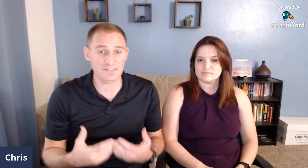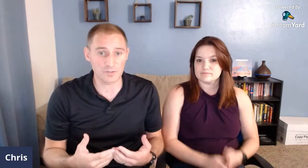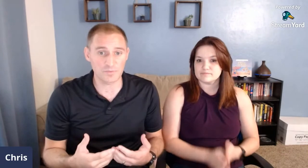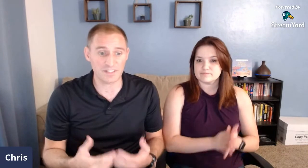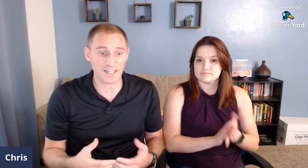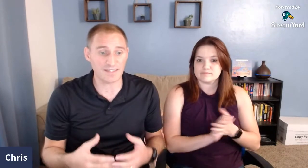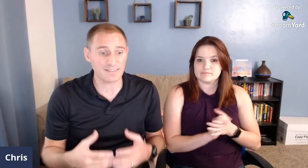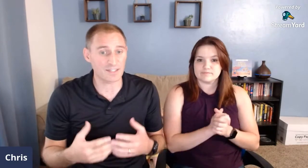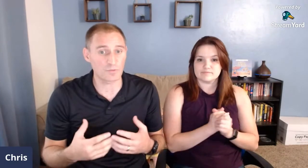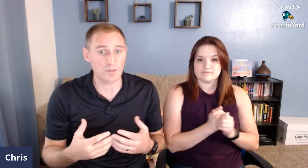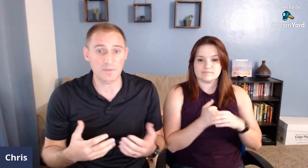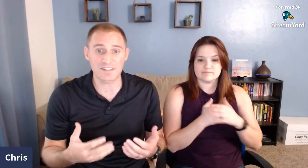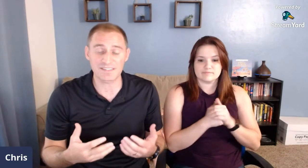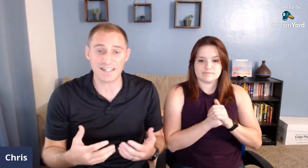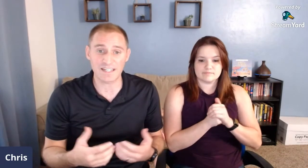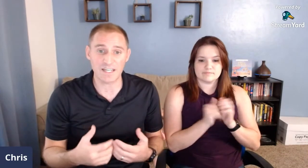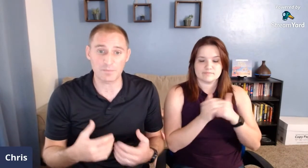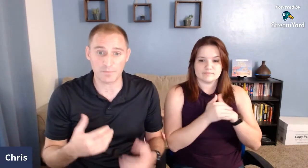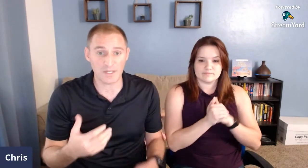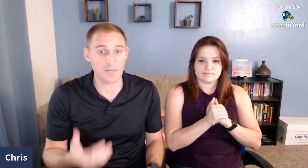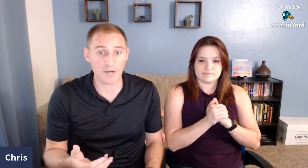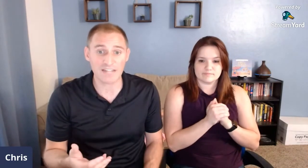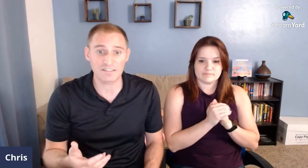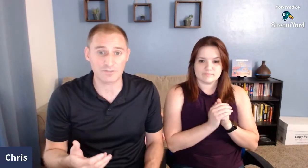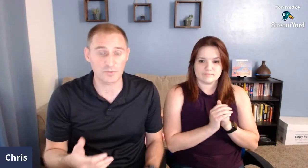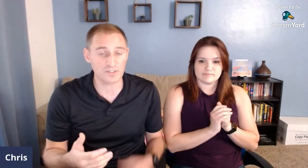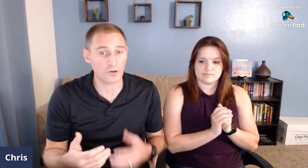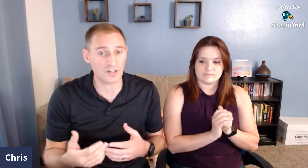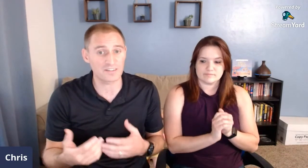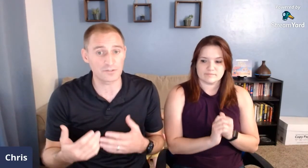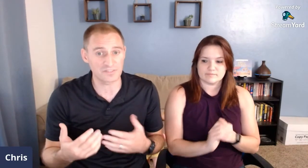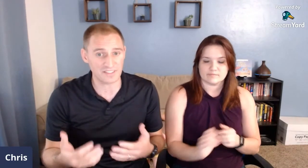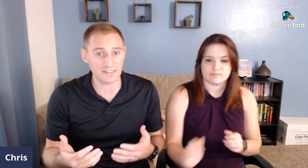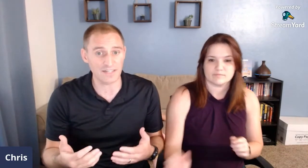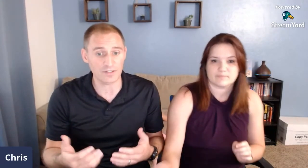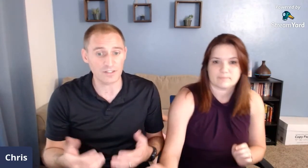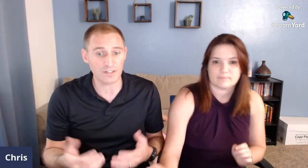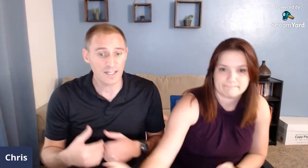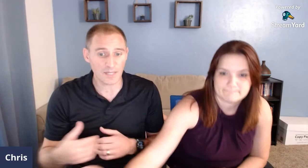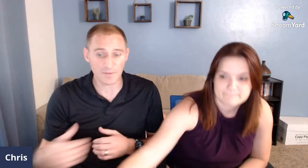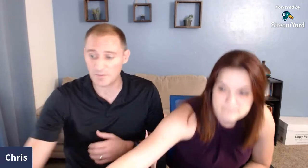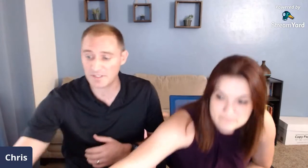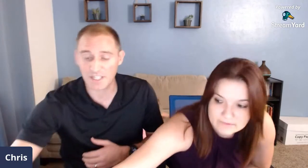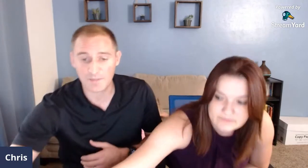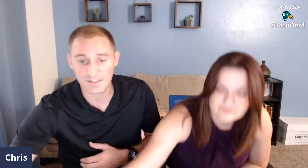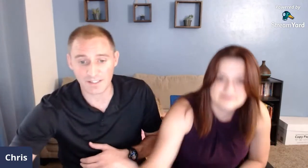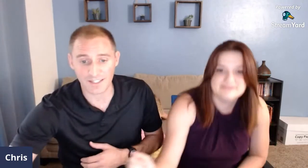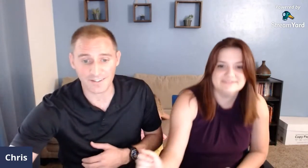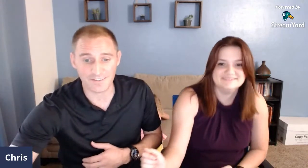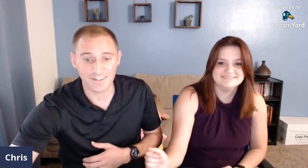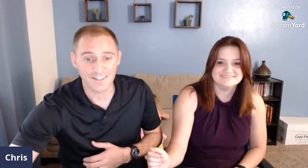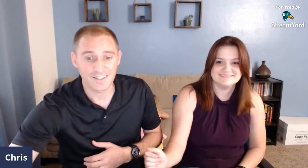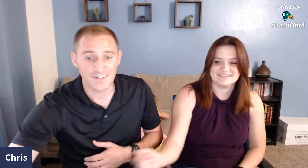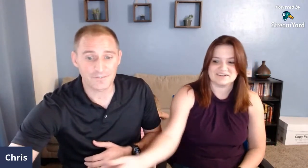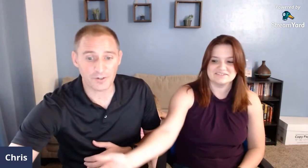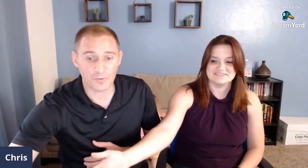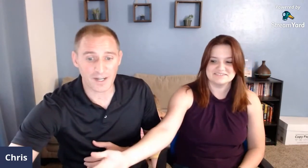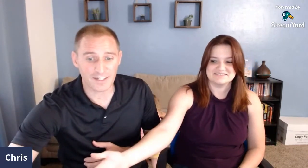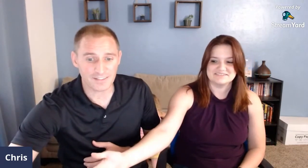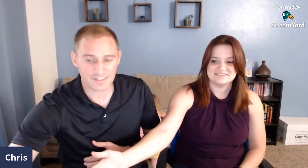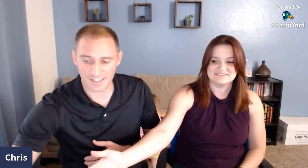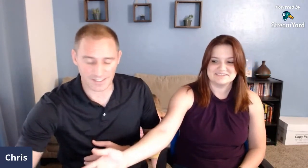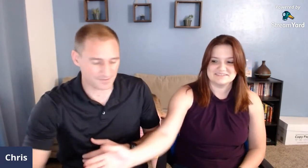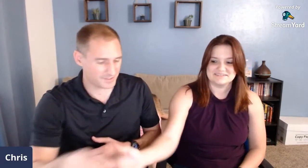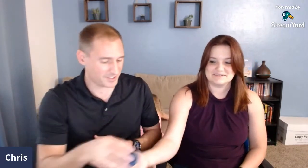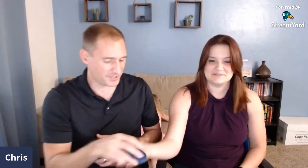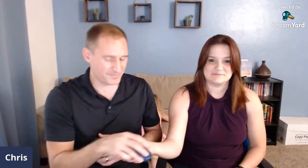us on Zoom tonight, then we will be setting up practice groups according to skill level. If you've been coming for a